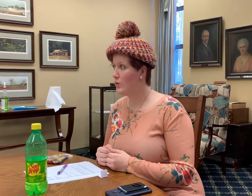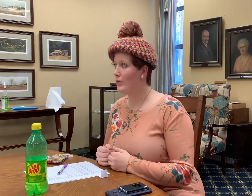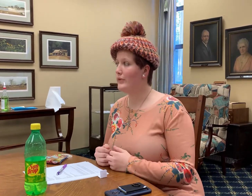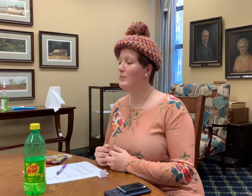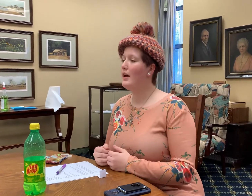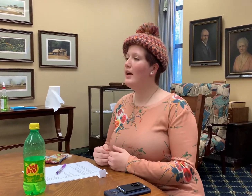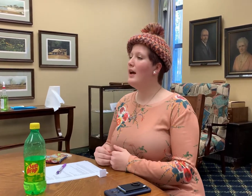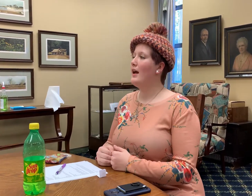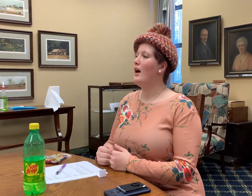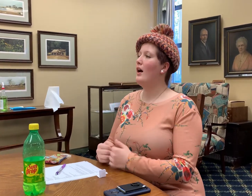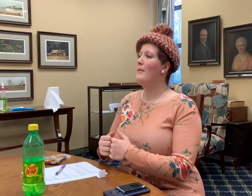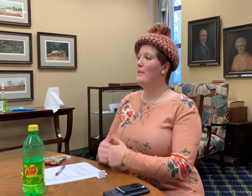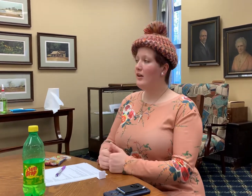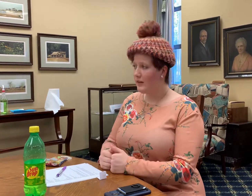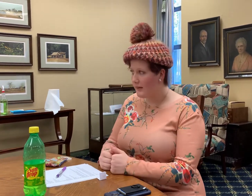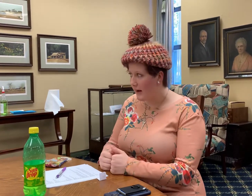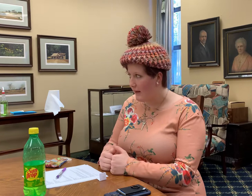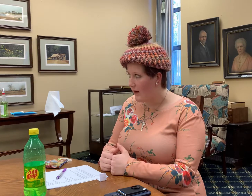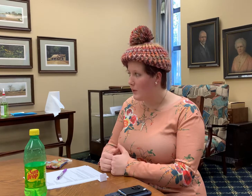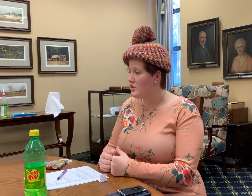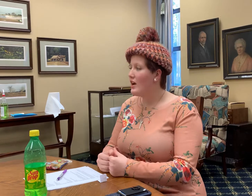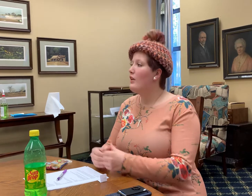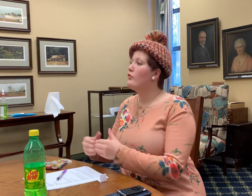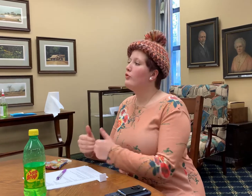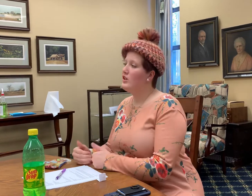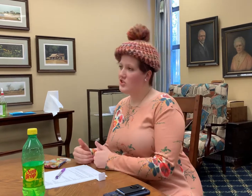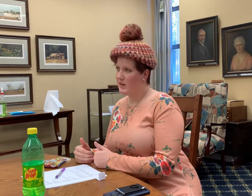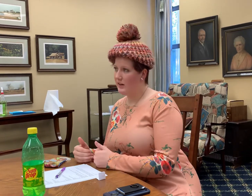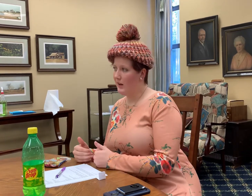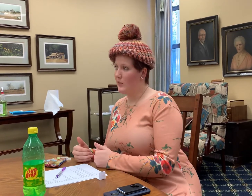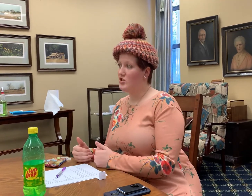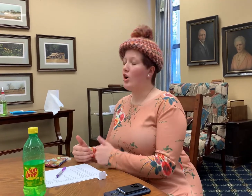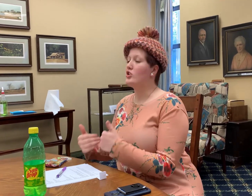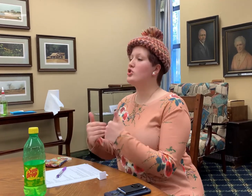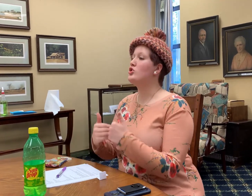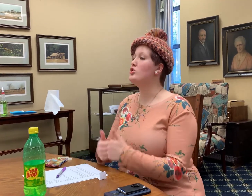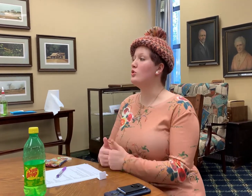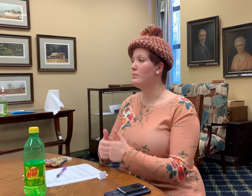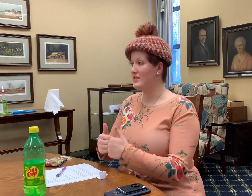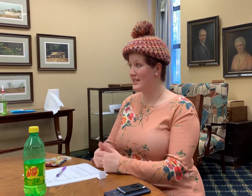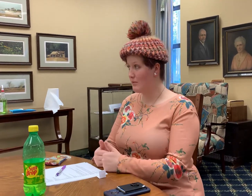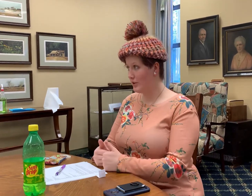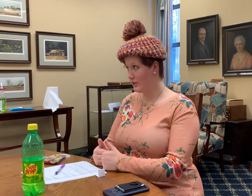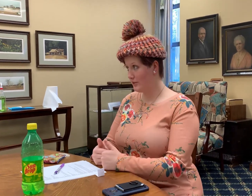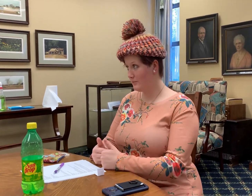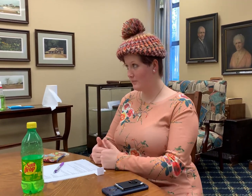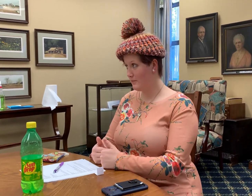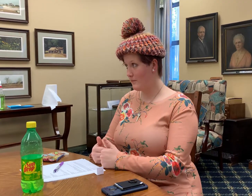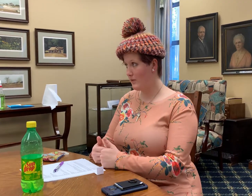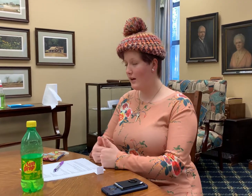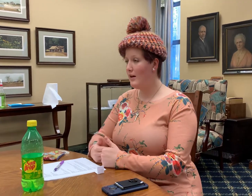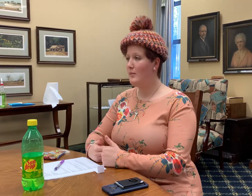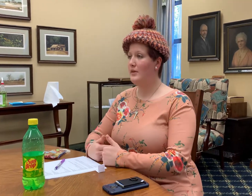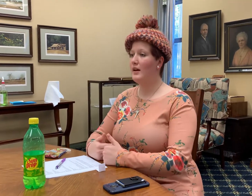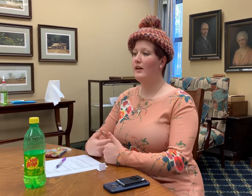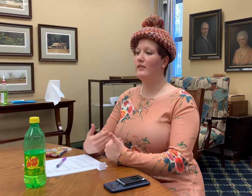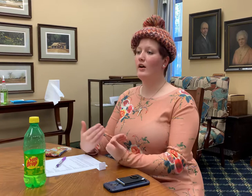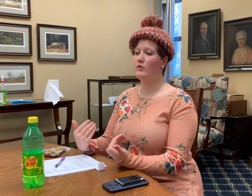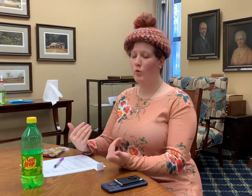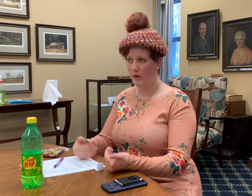schools, American Sign Language and French Sign Language are super similar. Because, of course, since